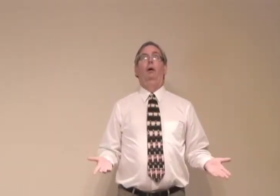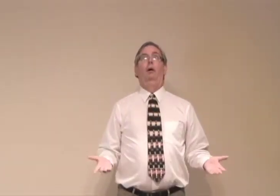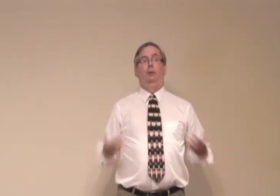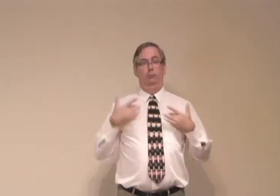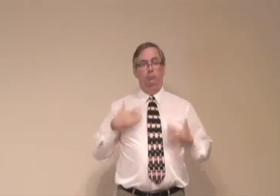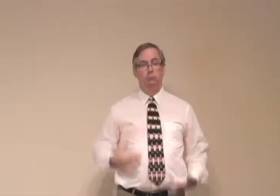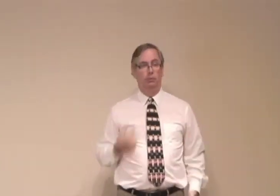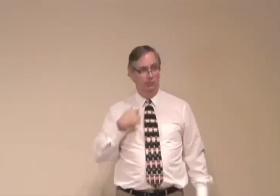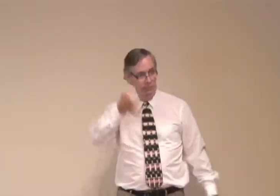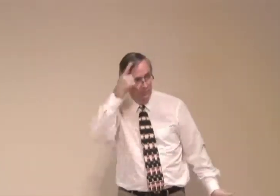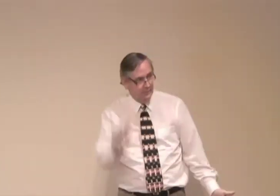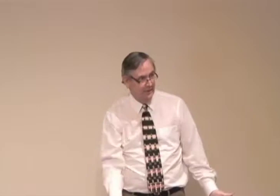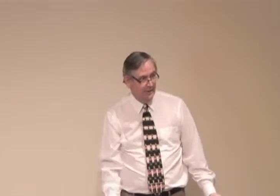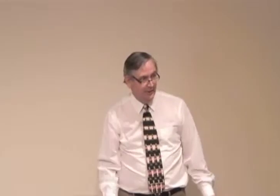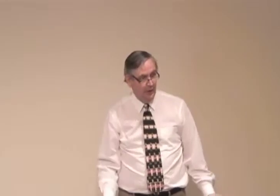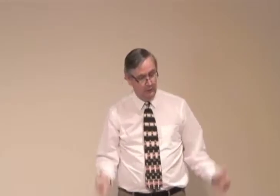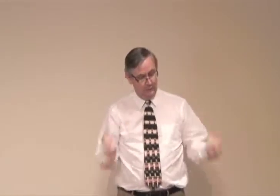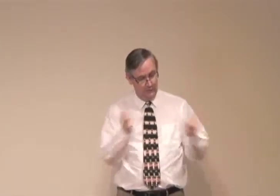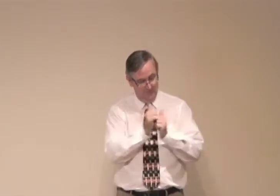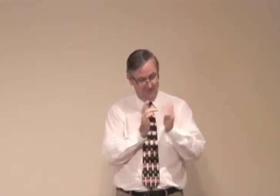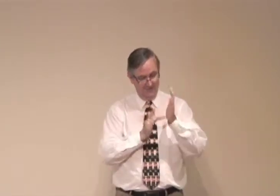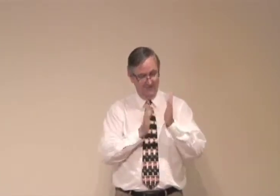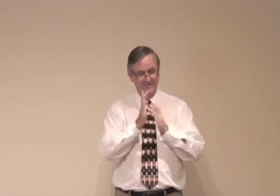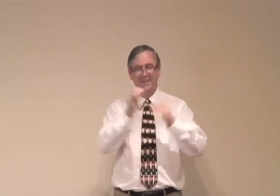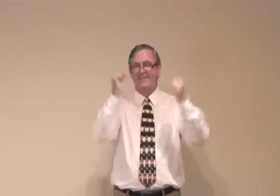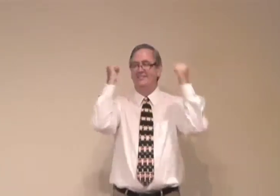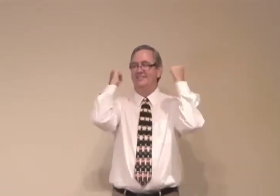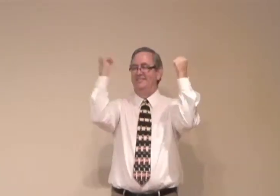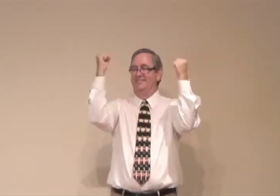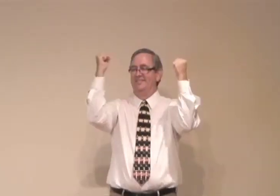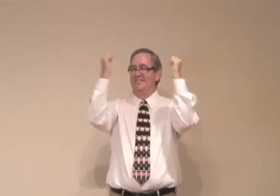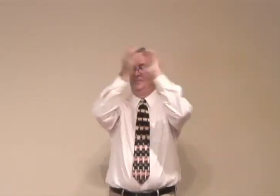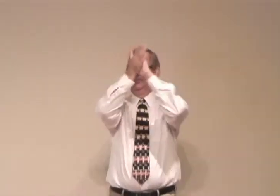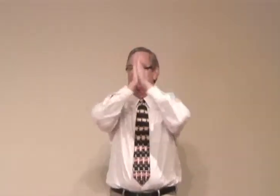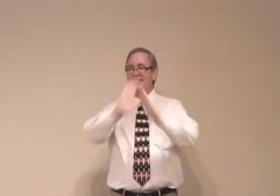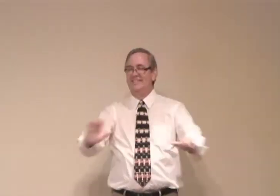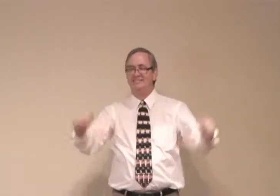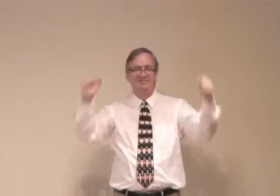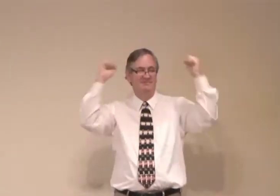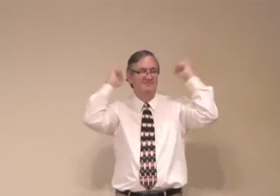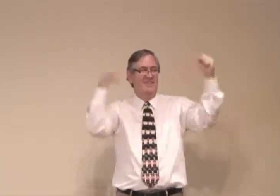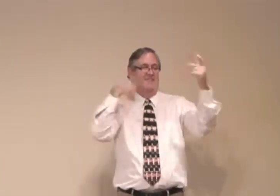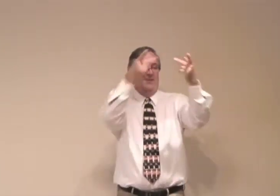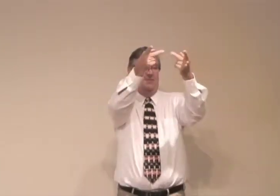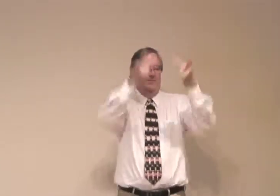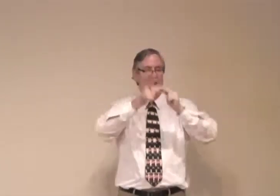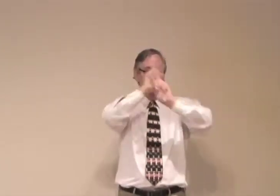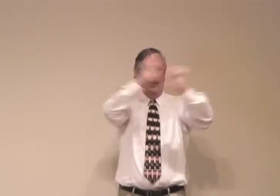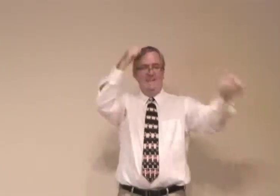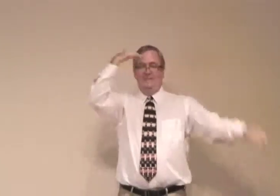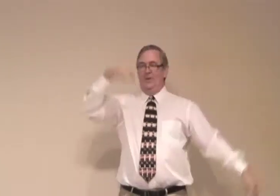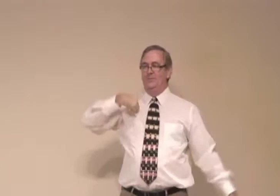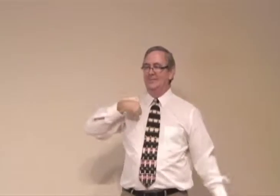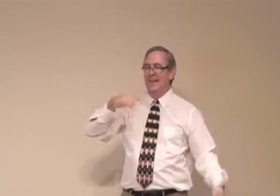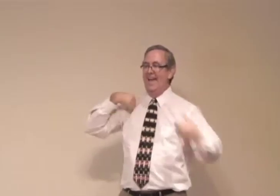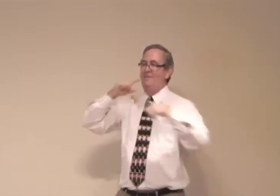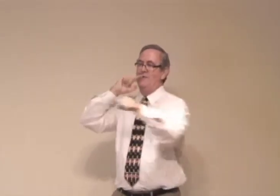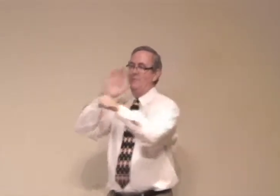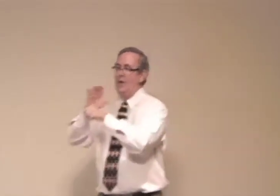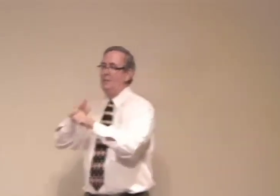you don't have Jesus you should be discouraged if you don't have Jesus but if you've got him you can have his peace he